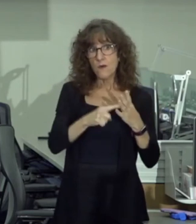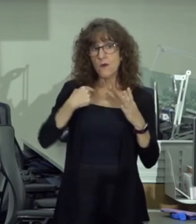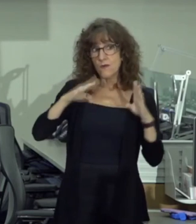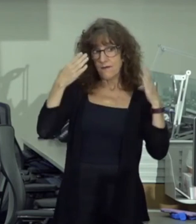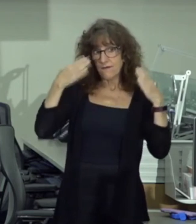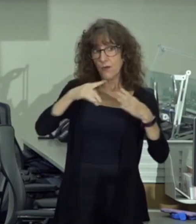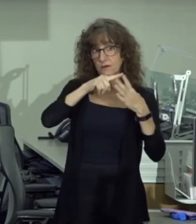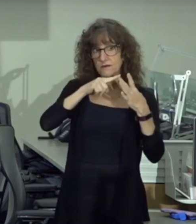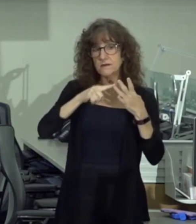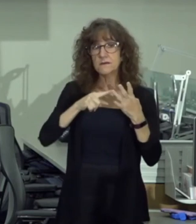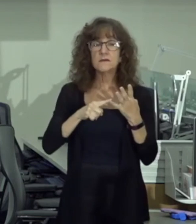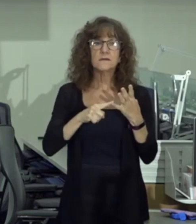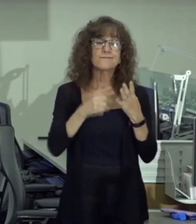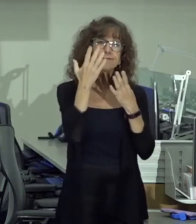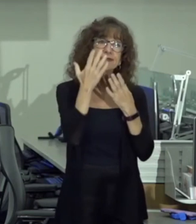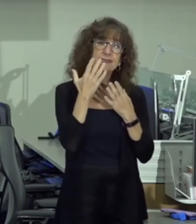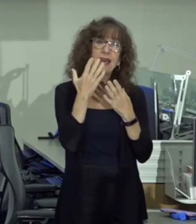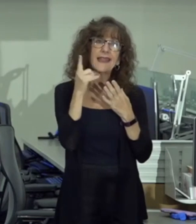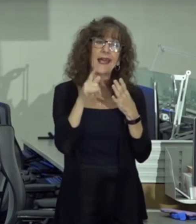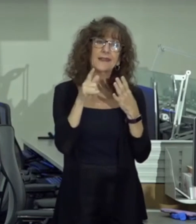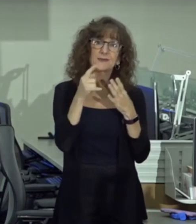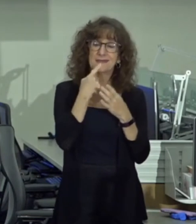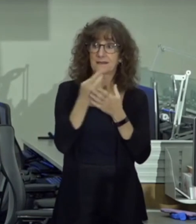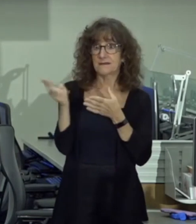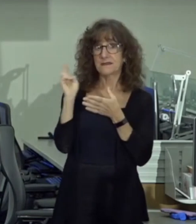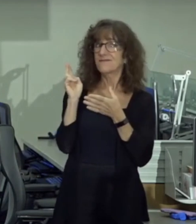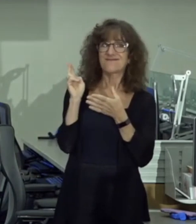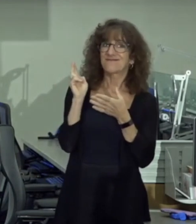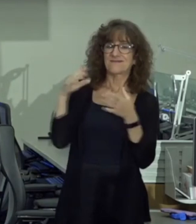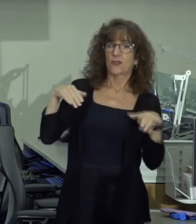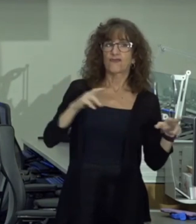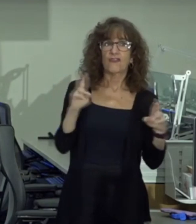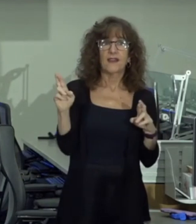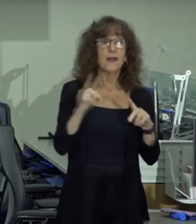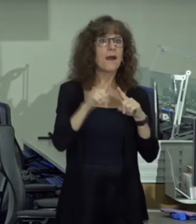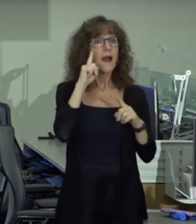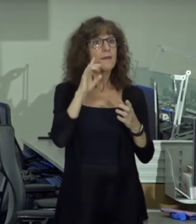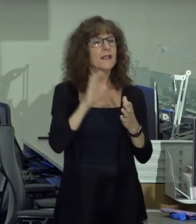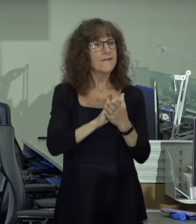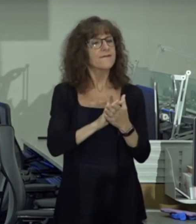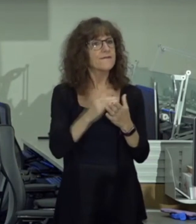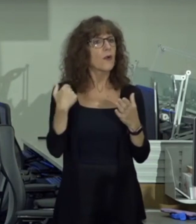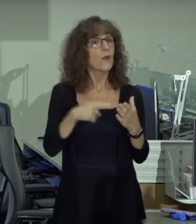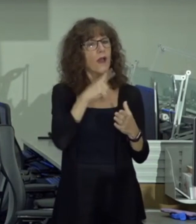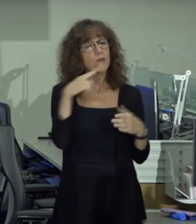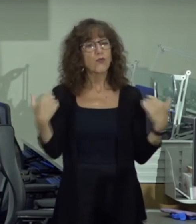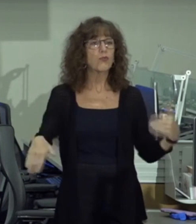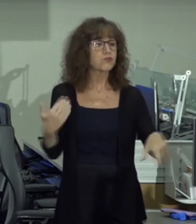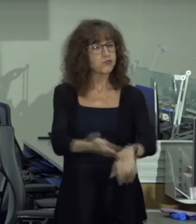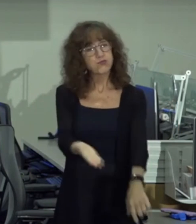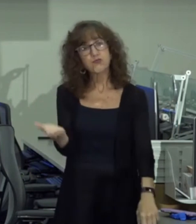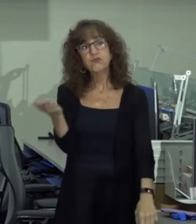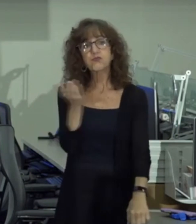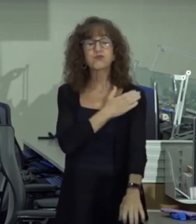we would be working on, and sadly had to say a couple of weeks ago that we were not quite ready. I believe that we have taken really substantial steps